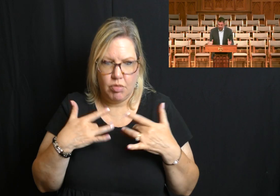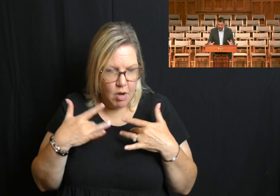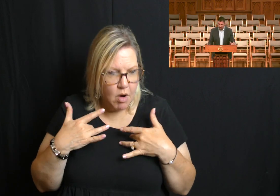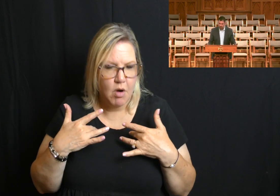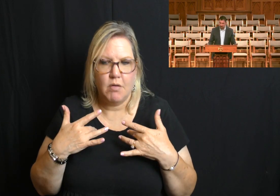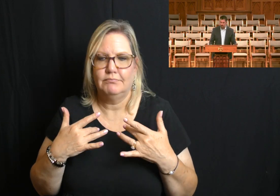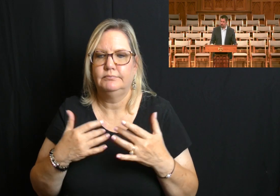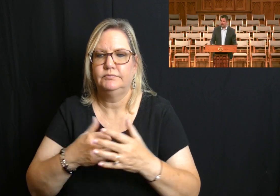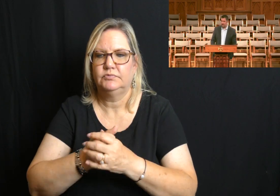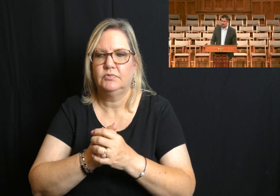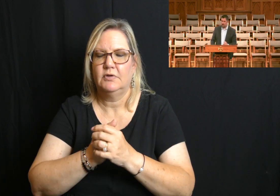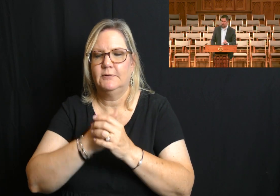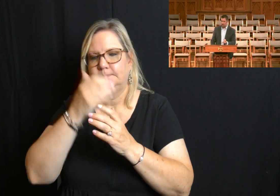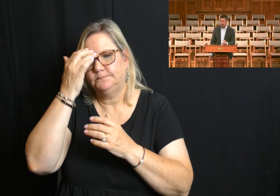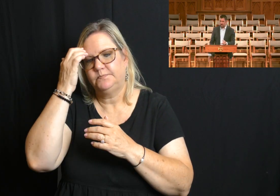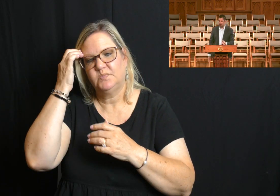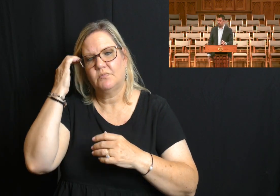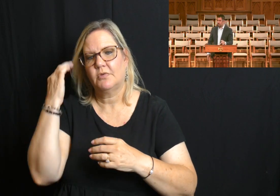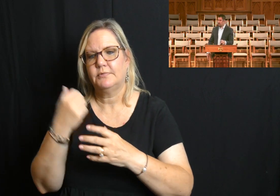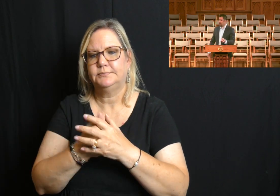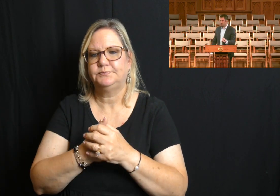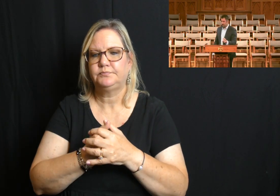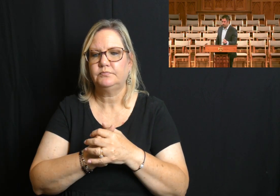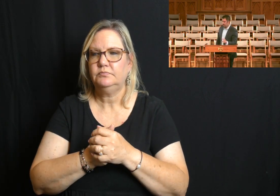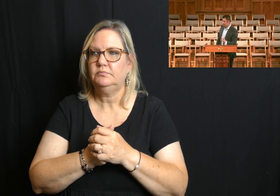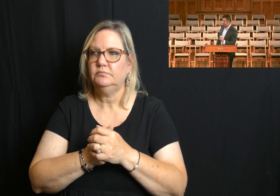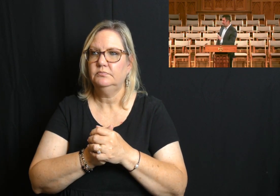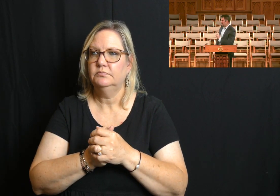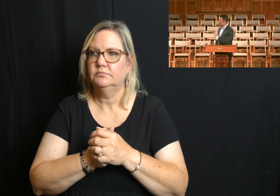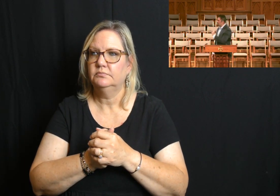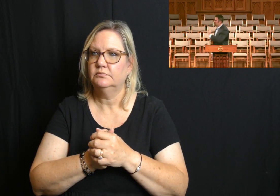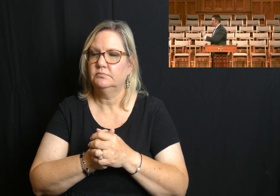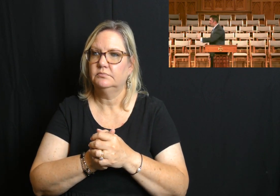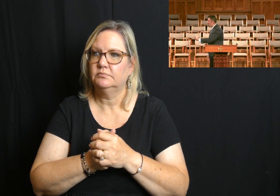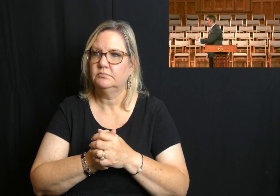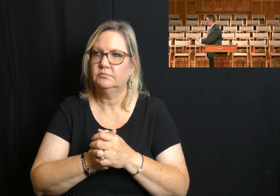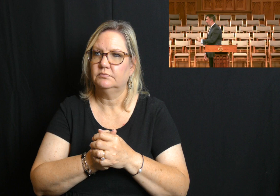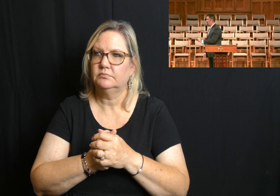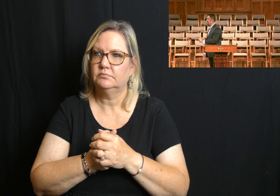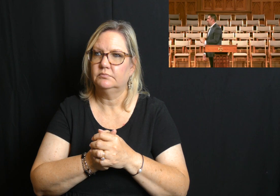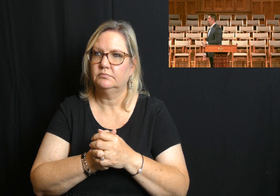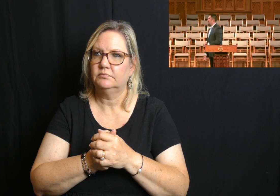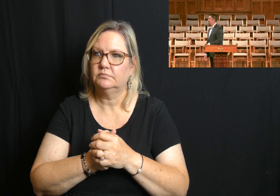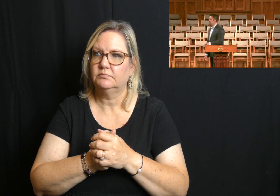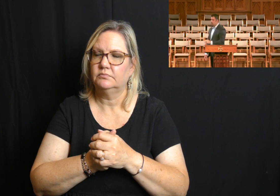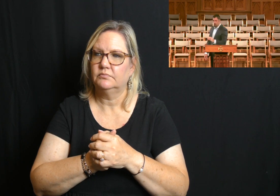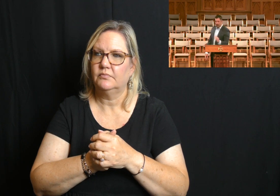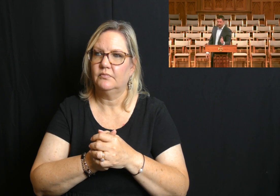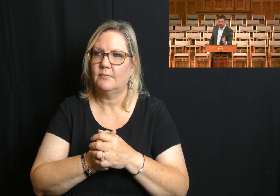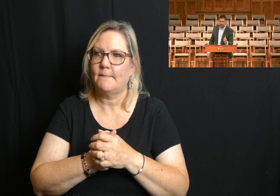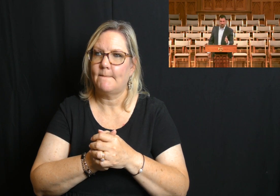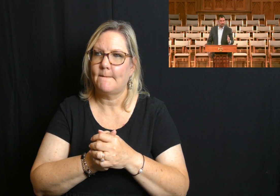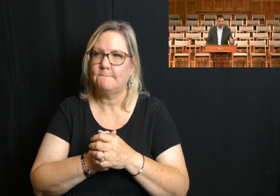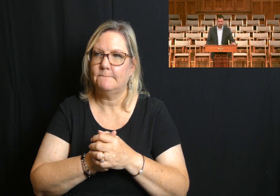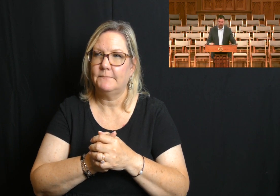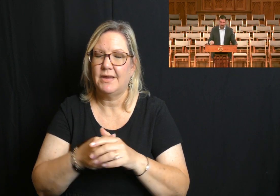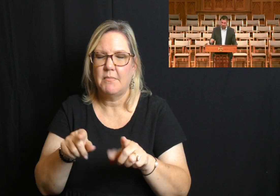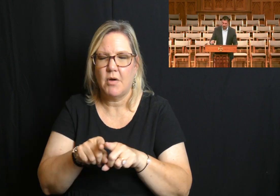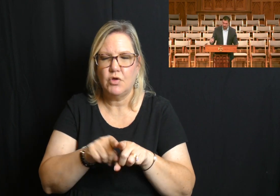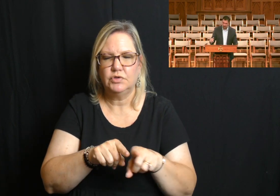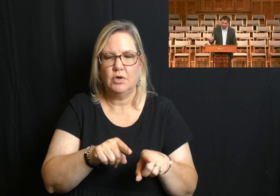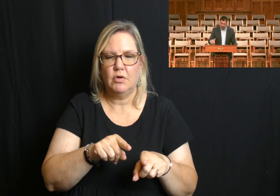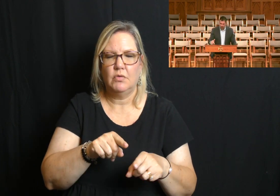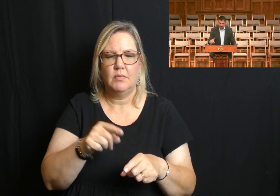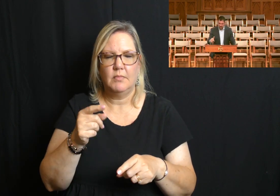started dividing everything. But, you know, Jacob, that was not just that one experience. If we go back into